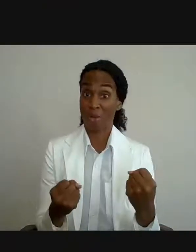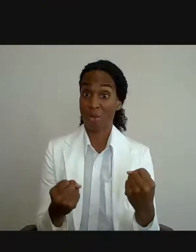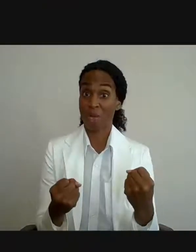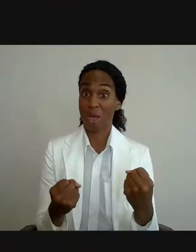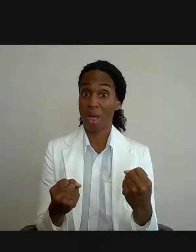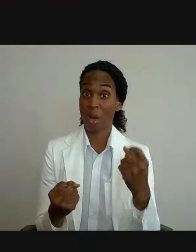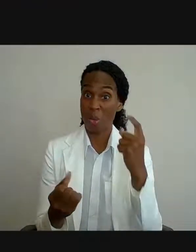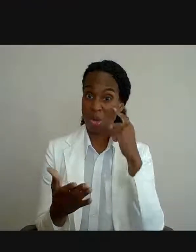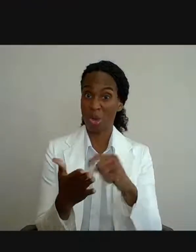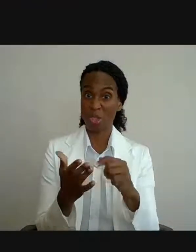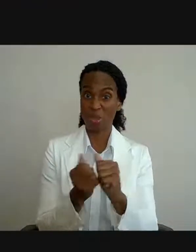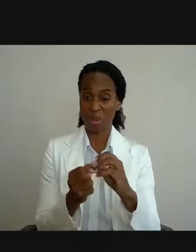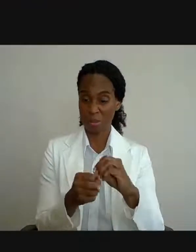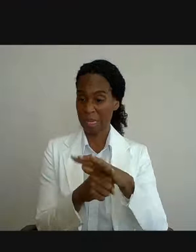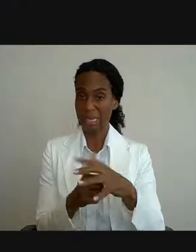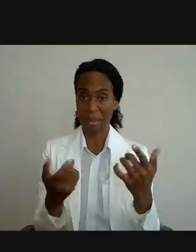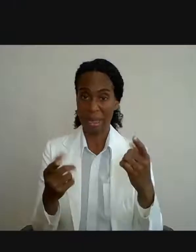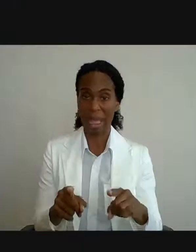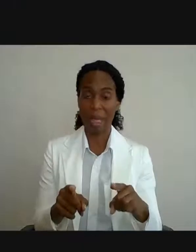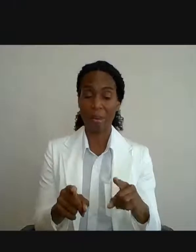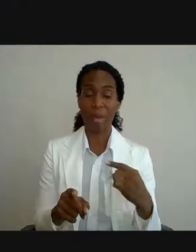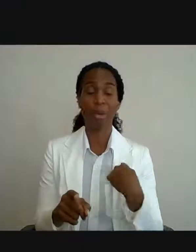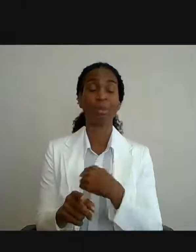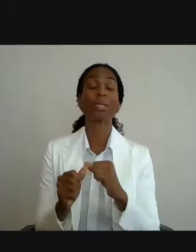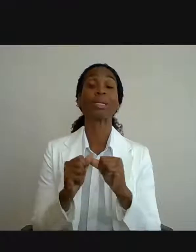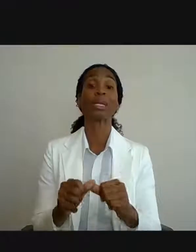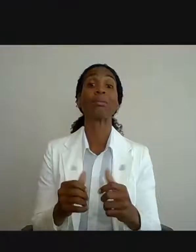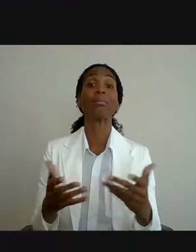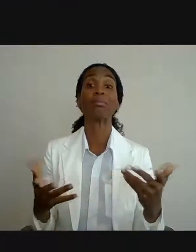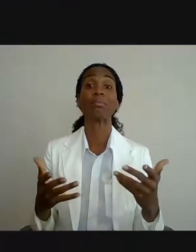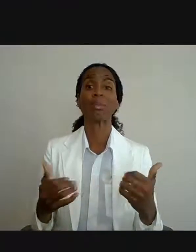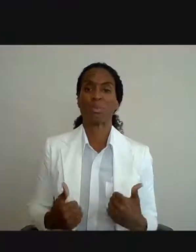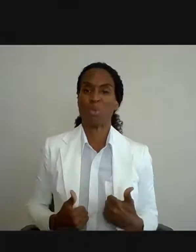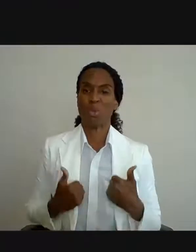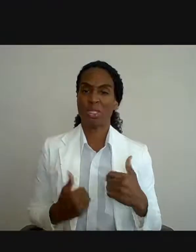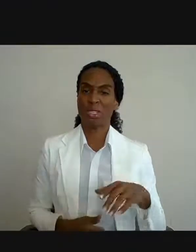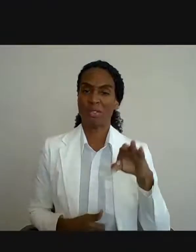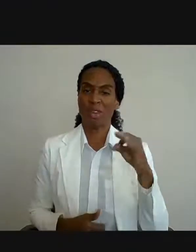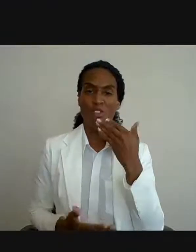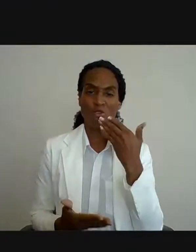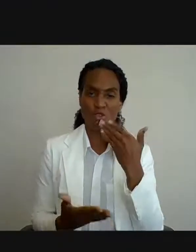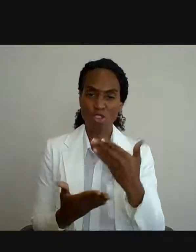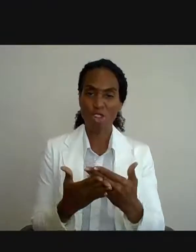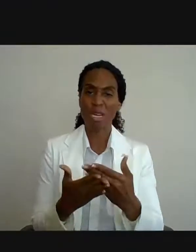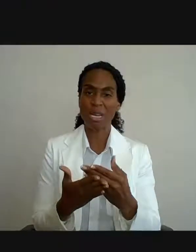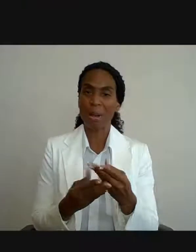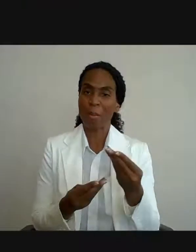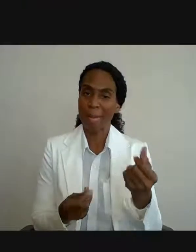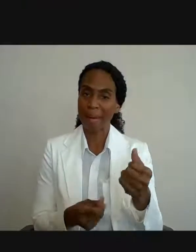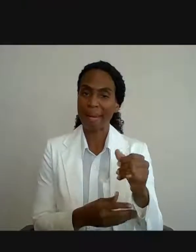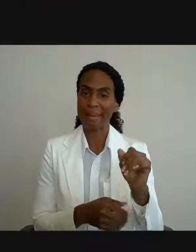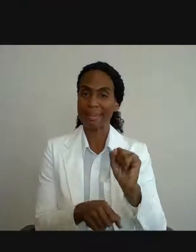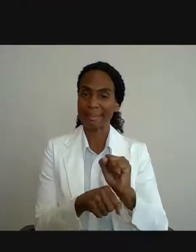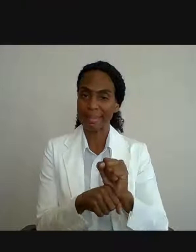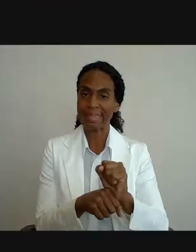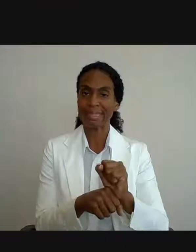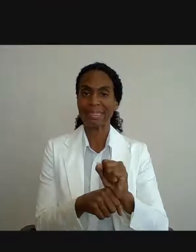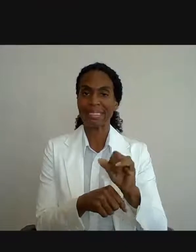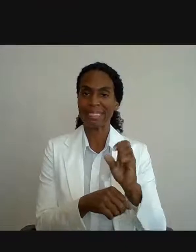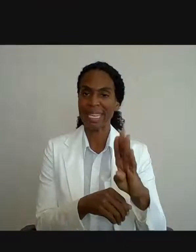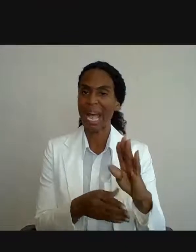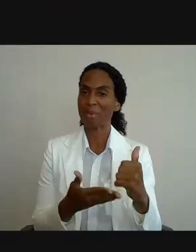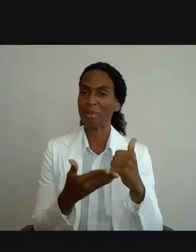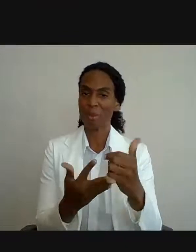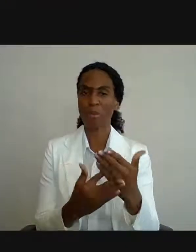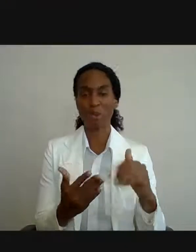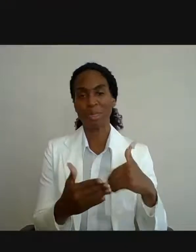continue to work to help residents find the good paying jobs that can help them weather the next